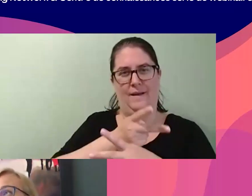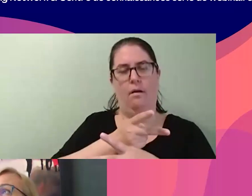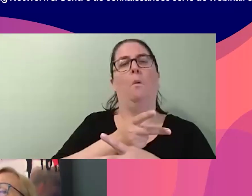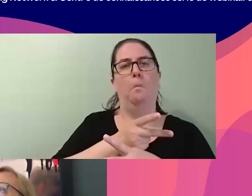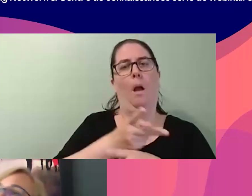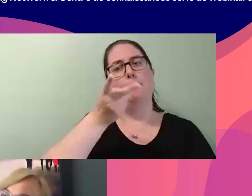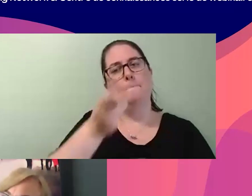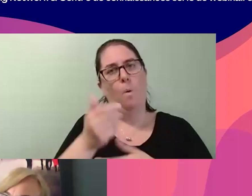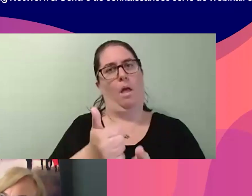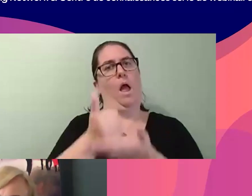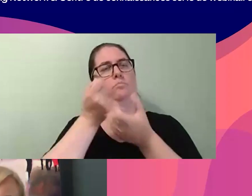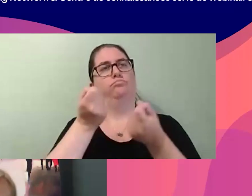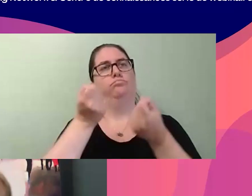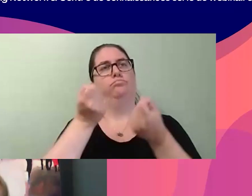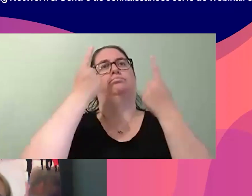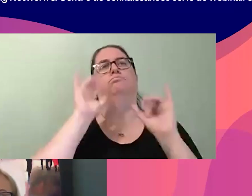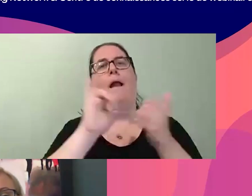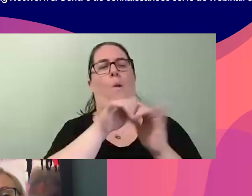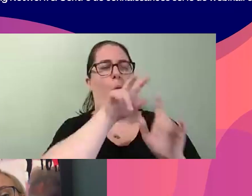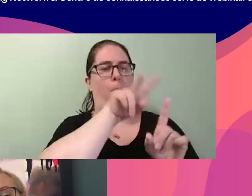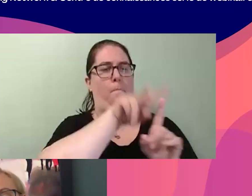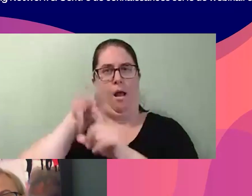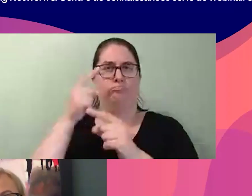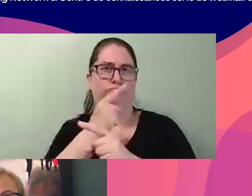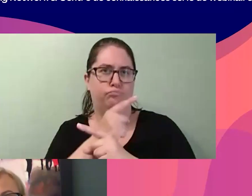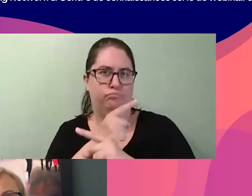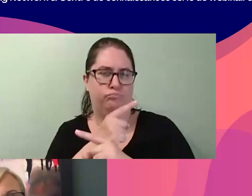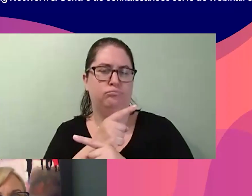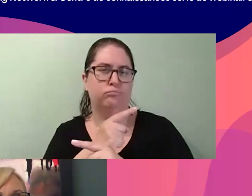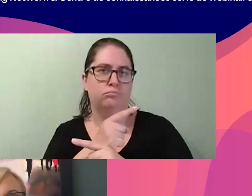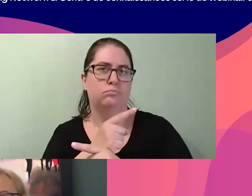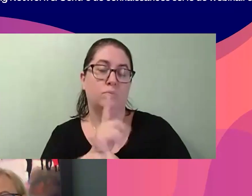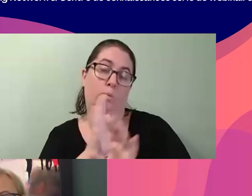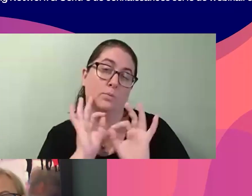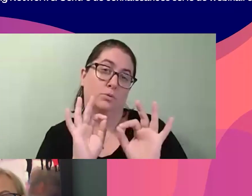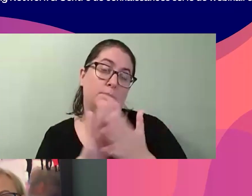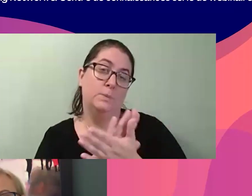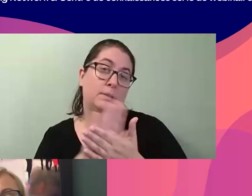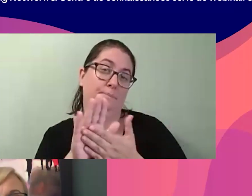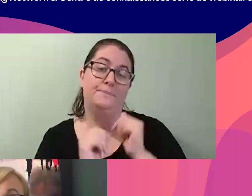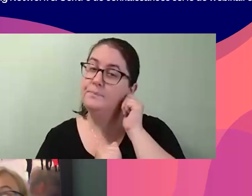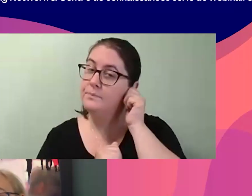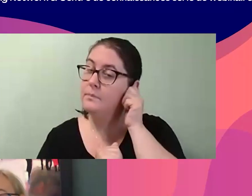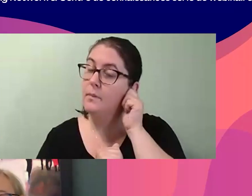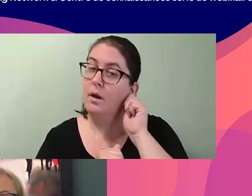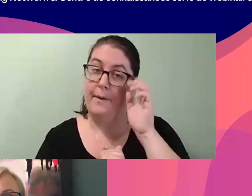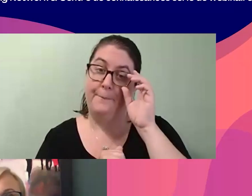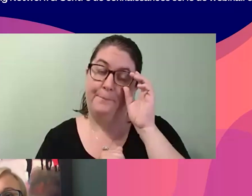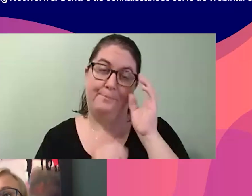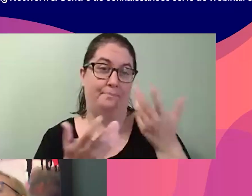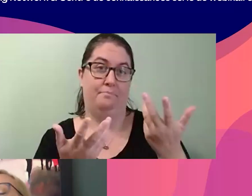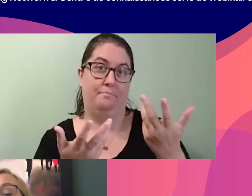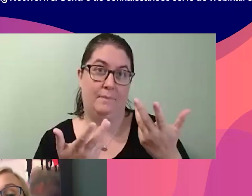of their or their personal lives and also for intervention with other caregivers. So that was